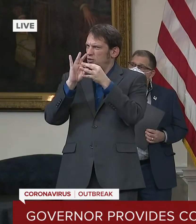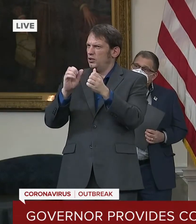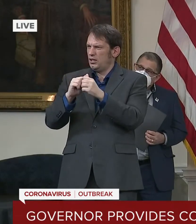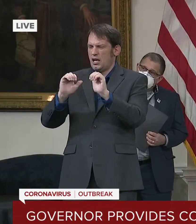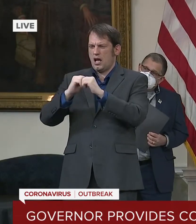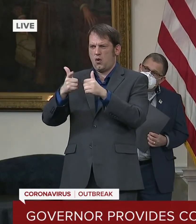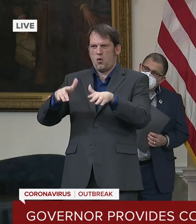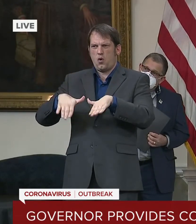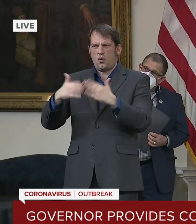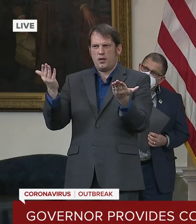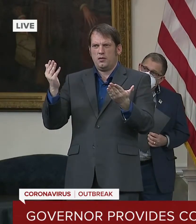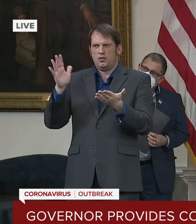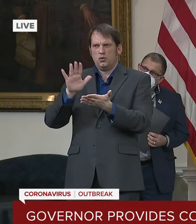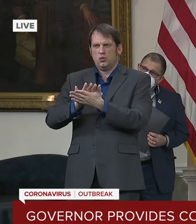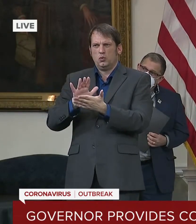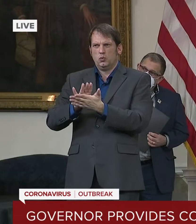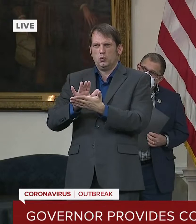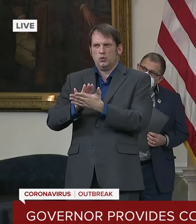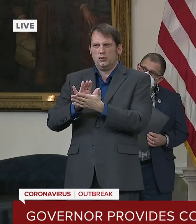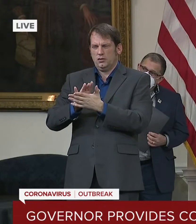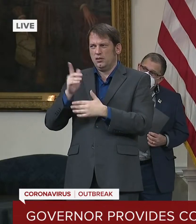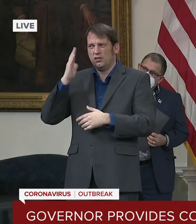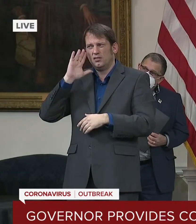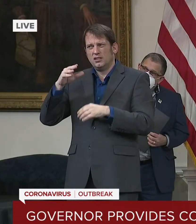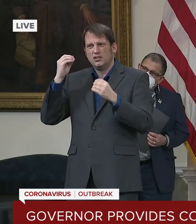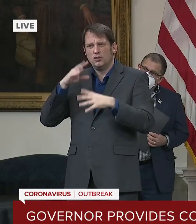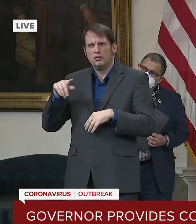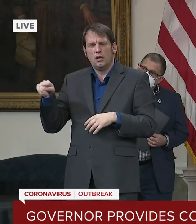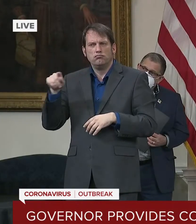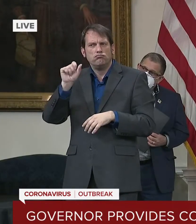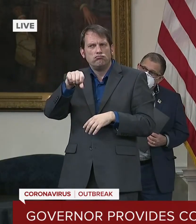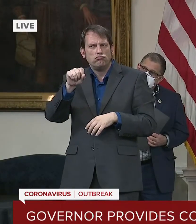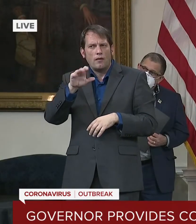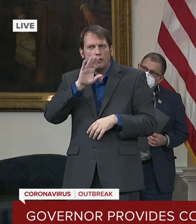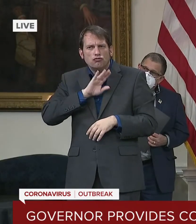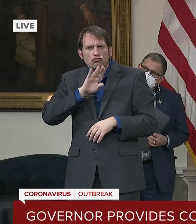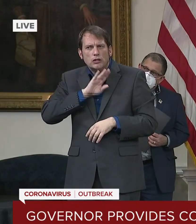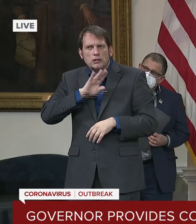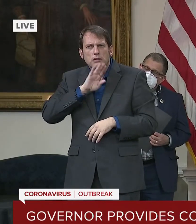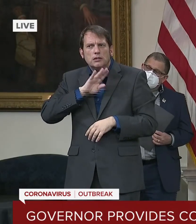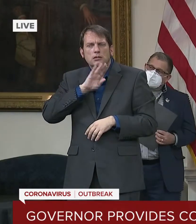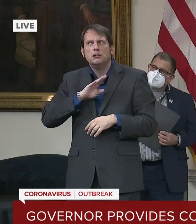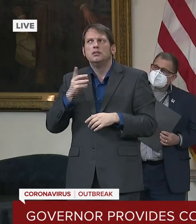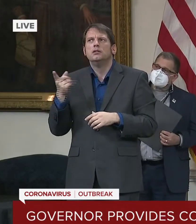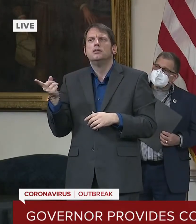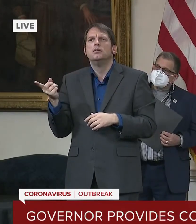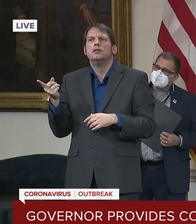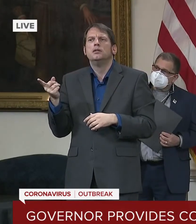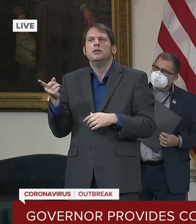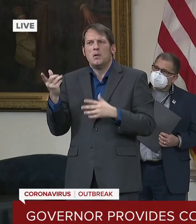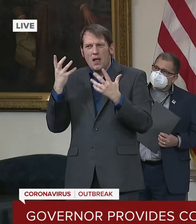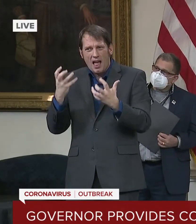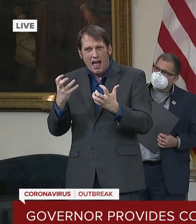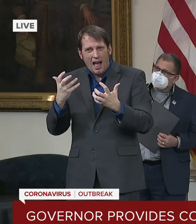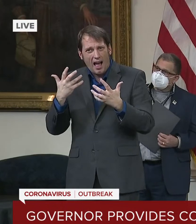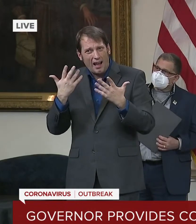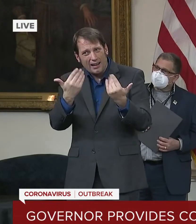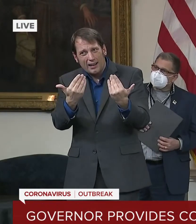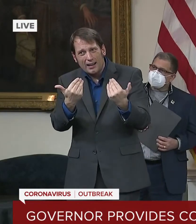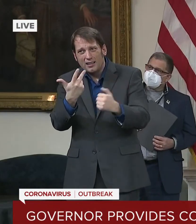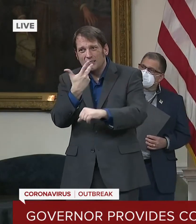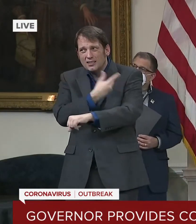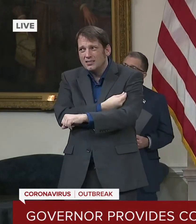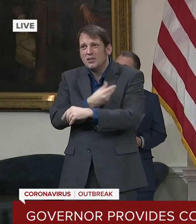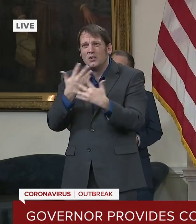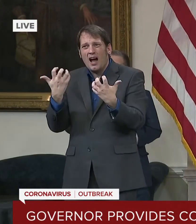teachers this frustration that was just voiced in the previous question about wanting to get it, wanting to get back into class, but